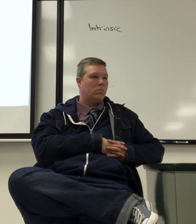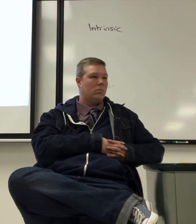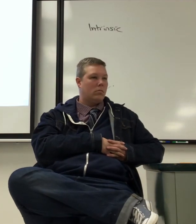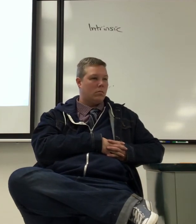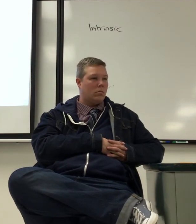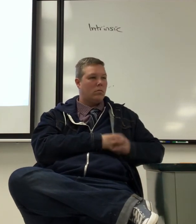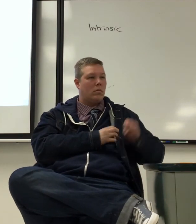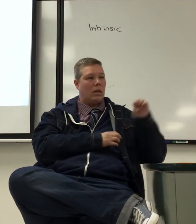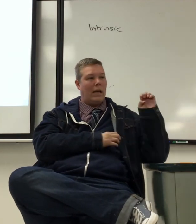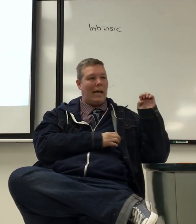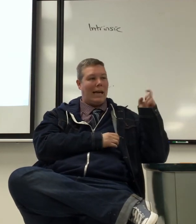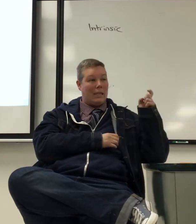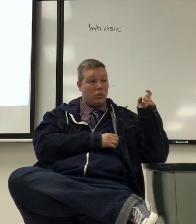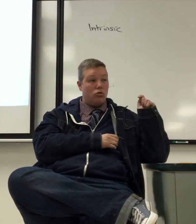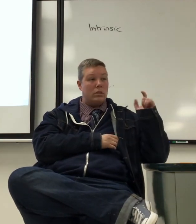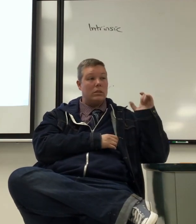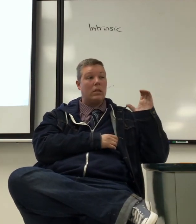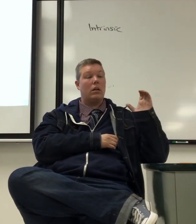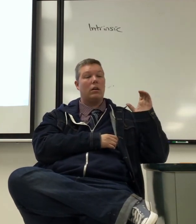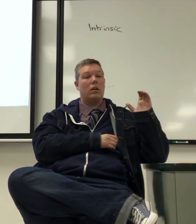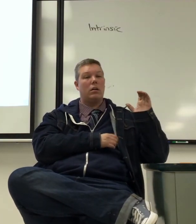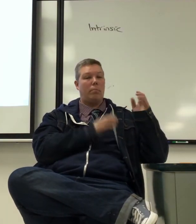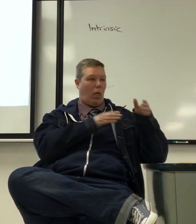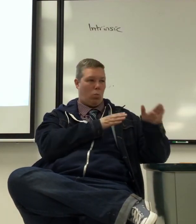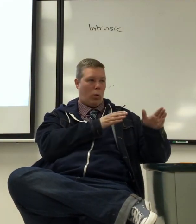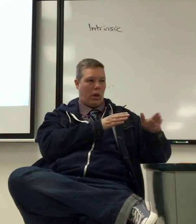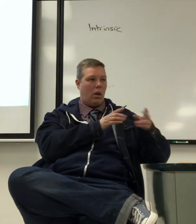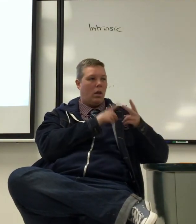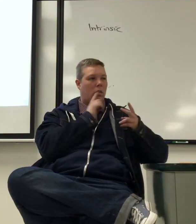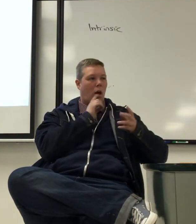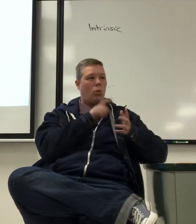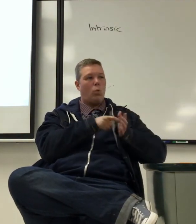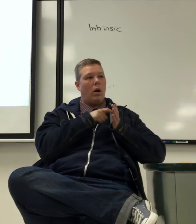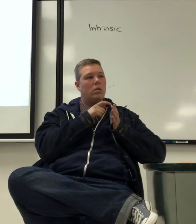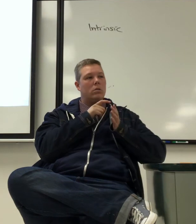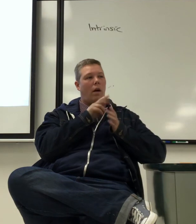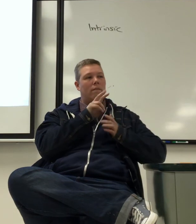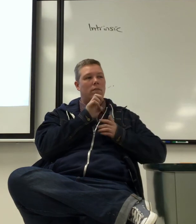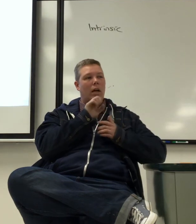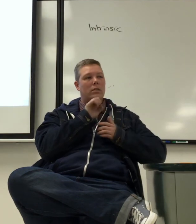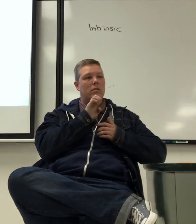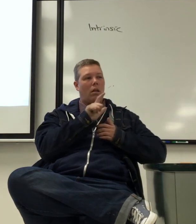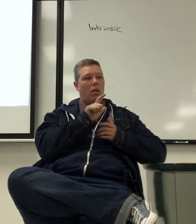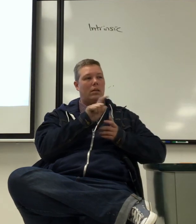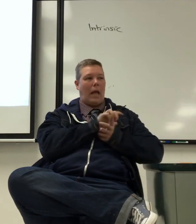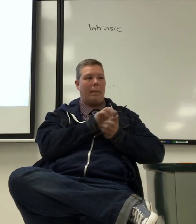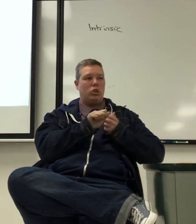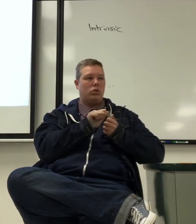Now the extrinsic pathway, it requires vessel damage, some kind of tissue trauma.